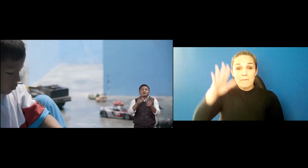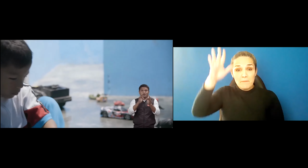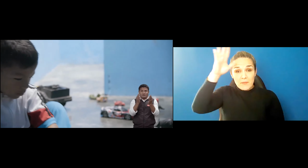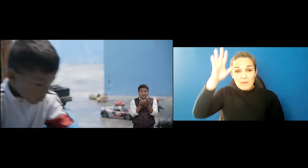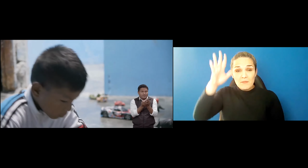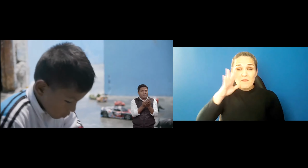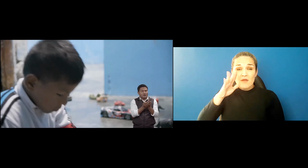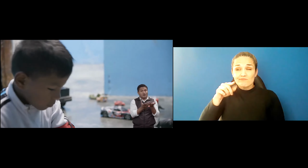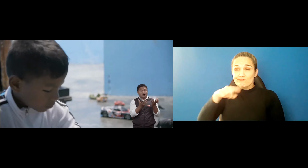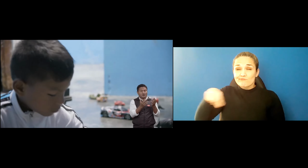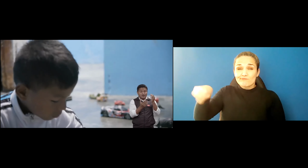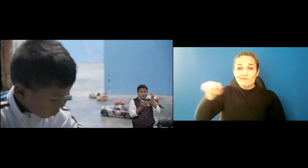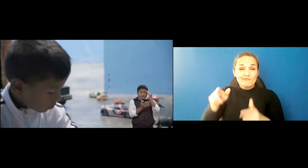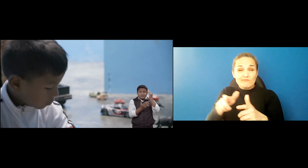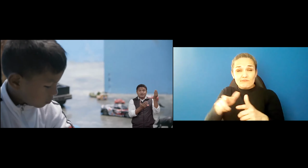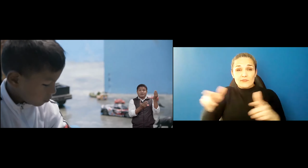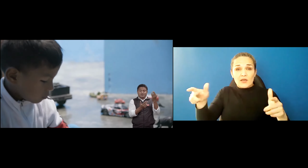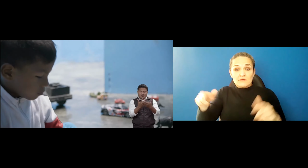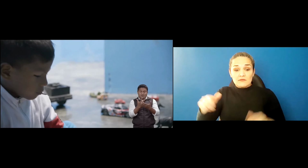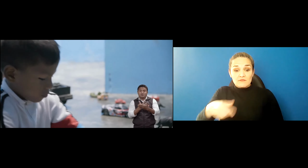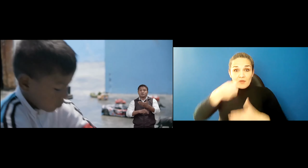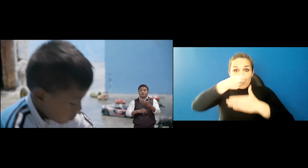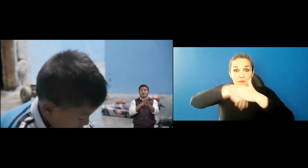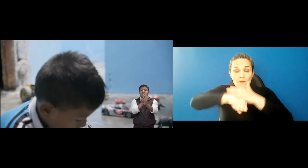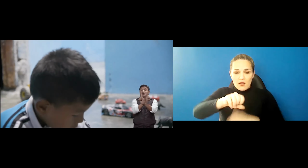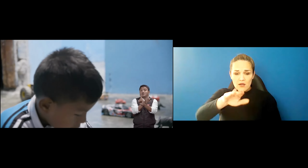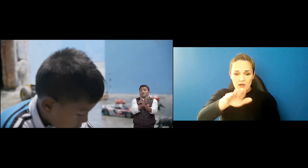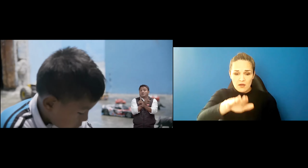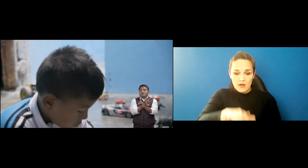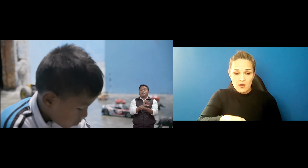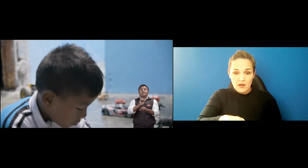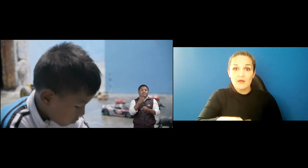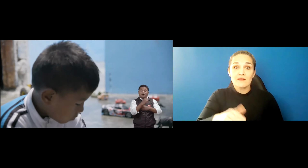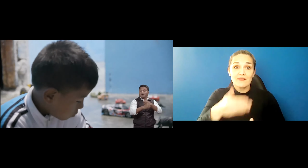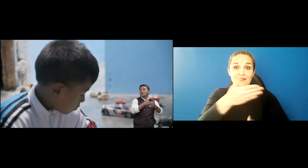He is my child. So the emotional